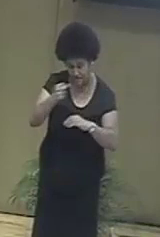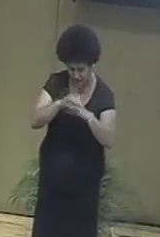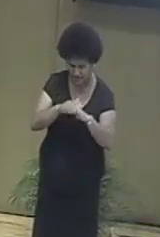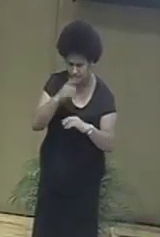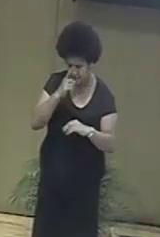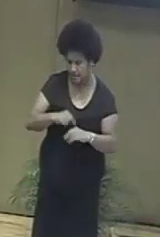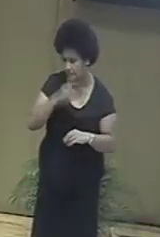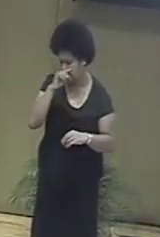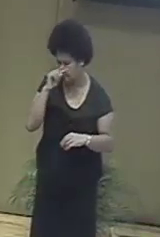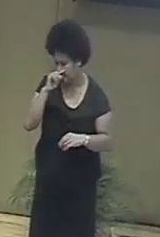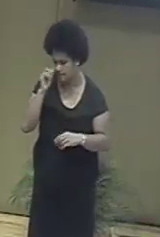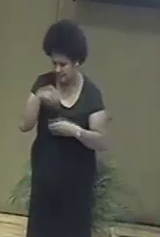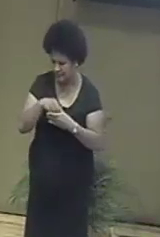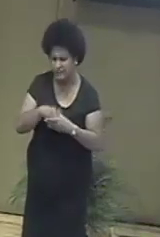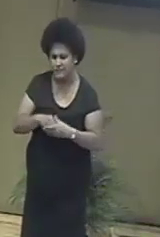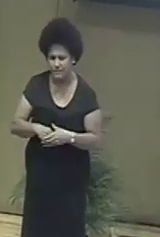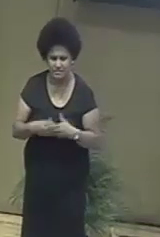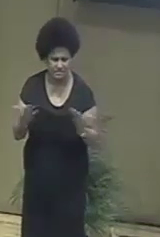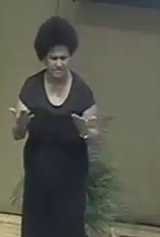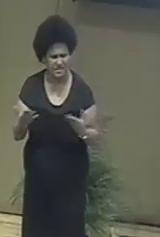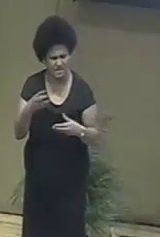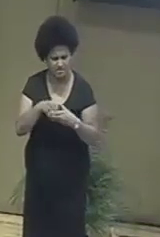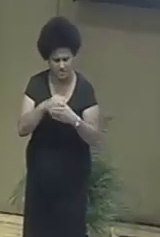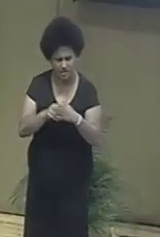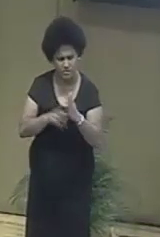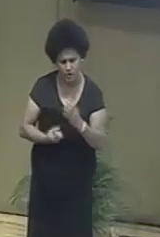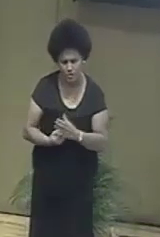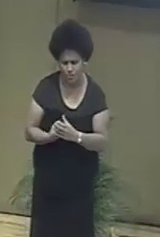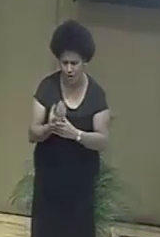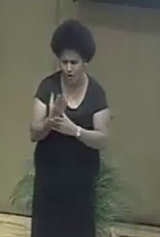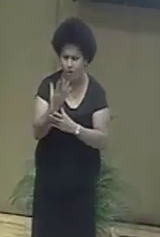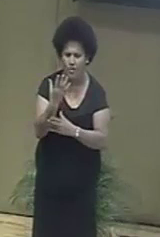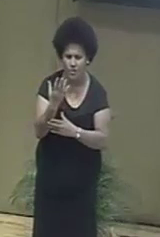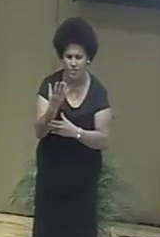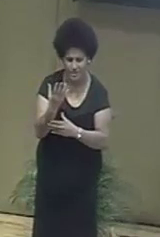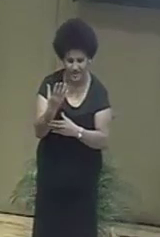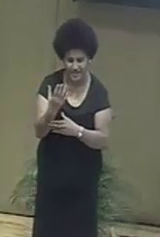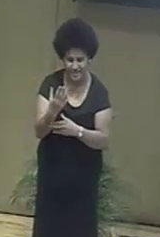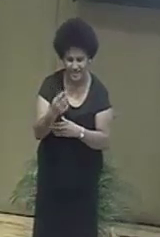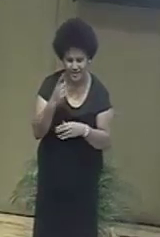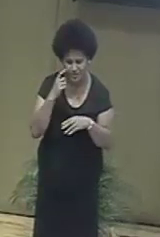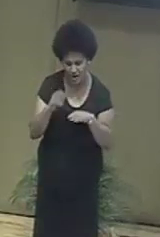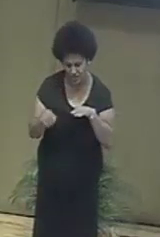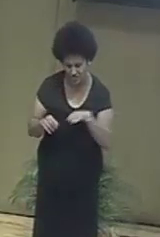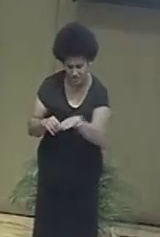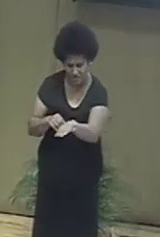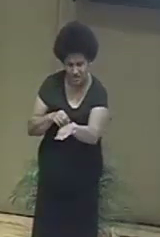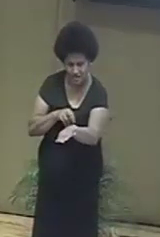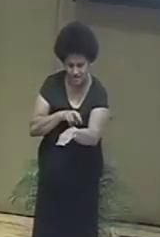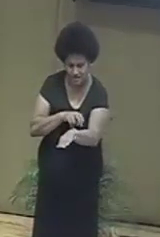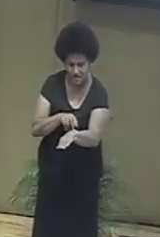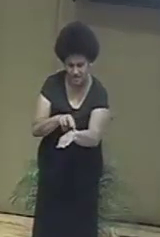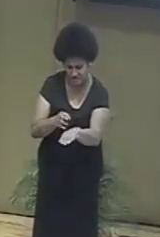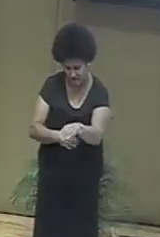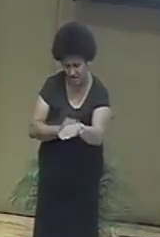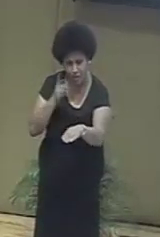terms with how we use them. And it's part of growing up, isn't it? I mean, walking across a plank, across a lake or